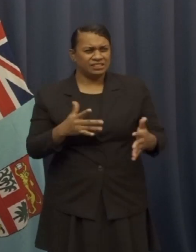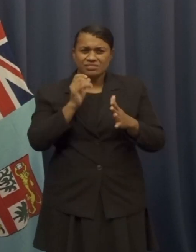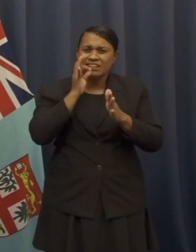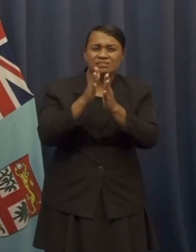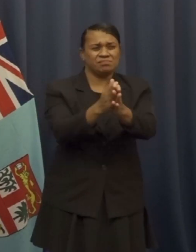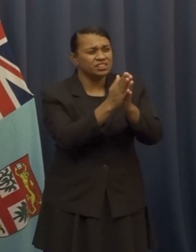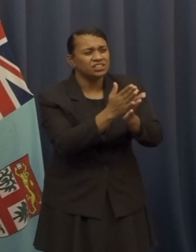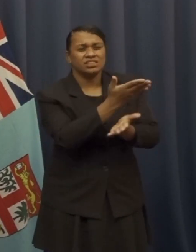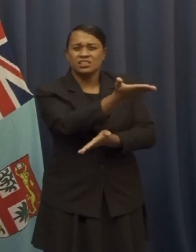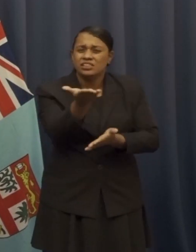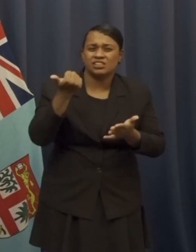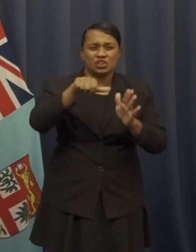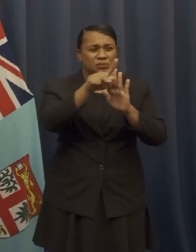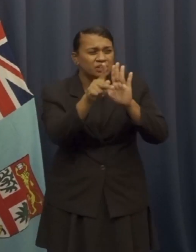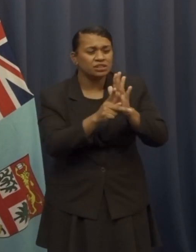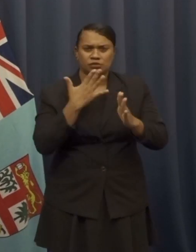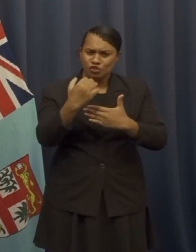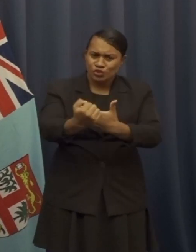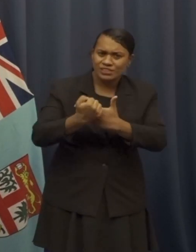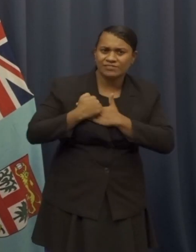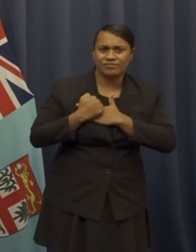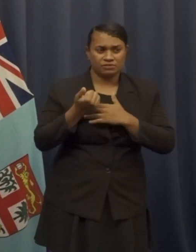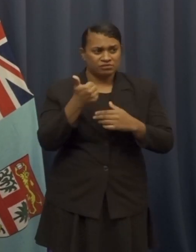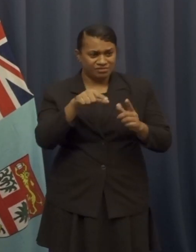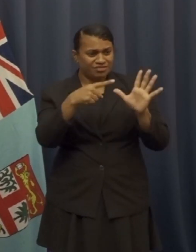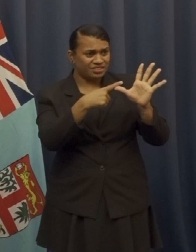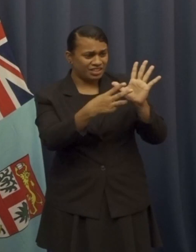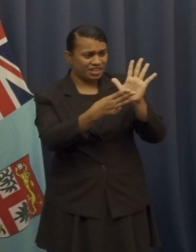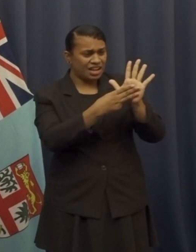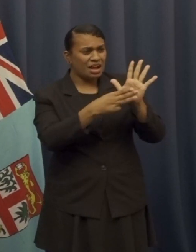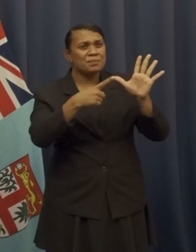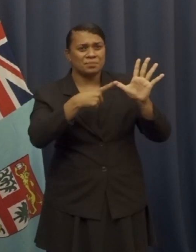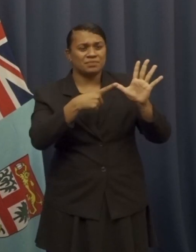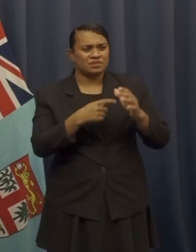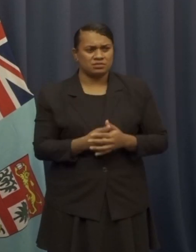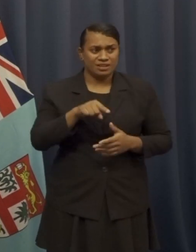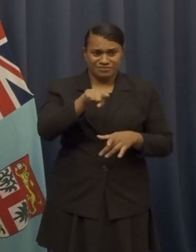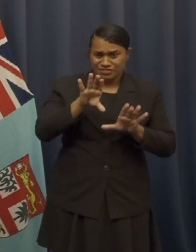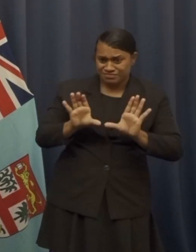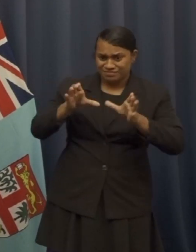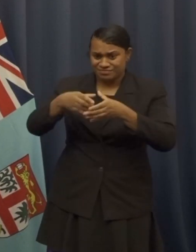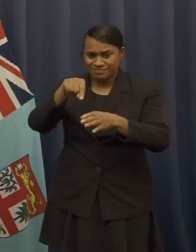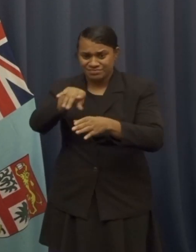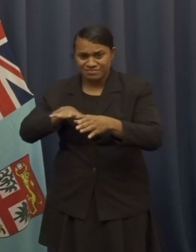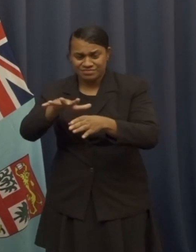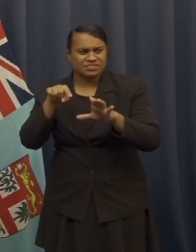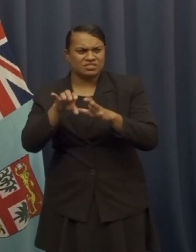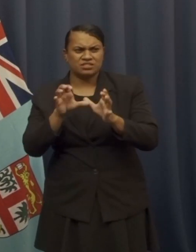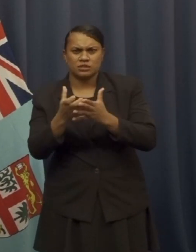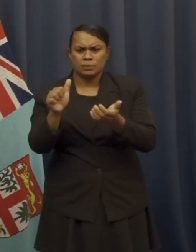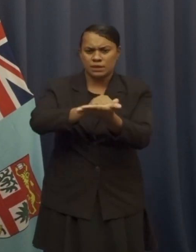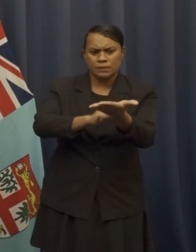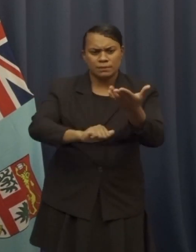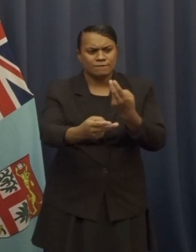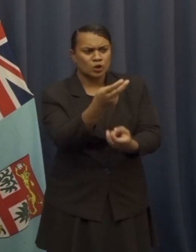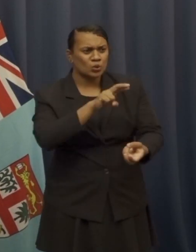place, including food security. We have AMA that's moved in. They're buying fruits, vegetables, root crops, etc.,